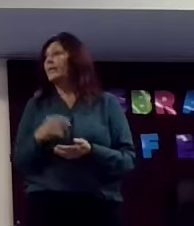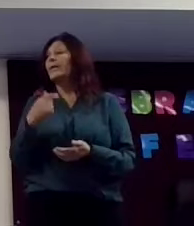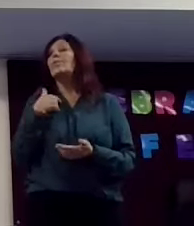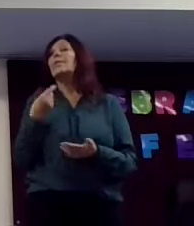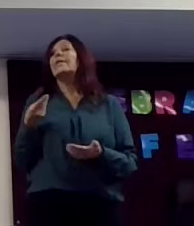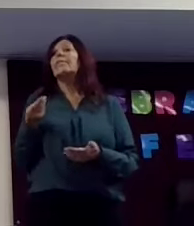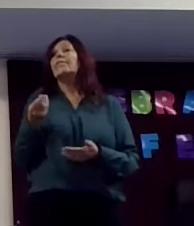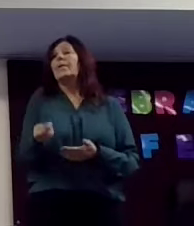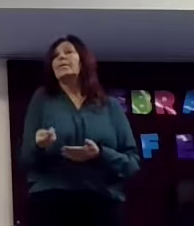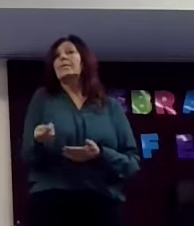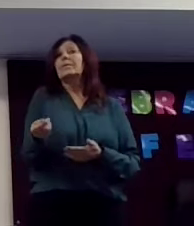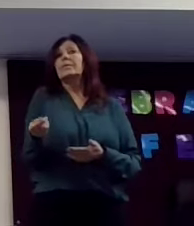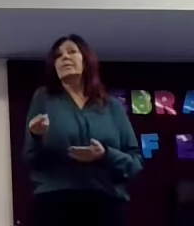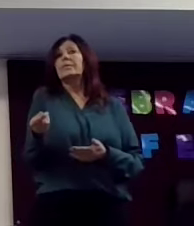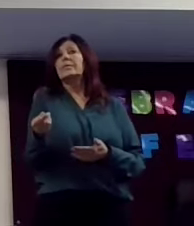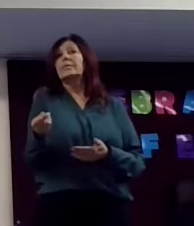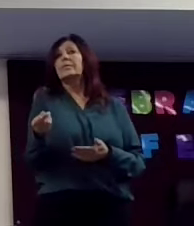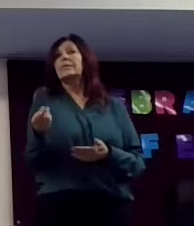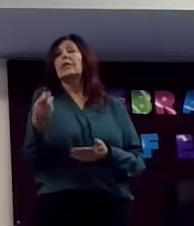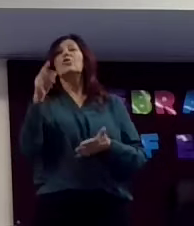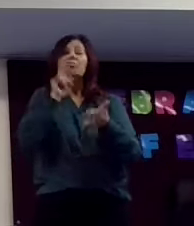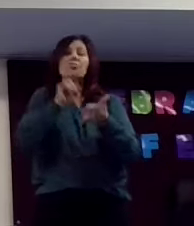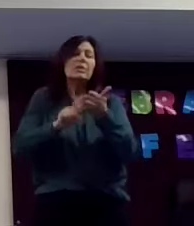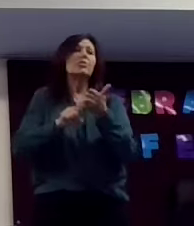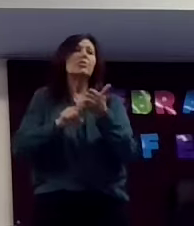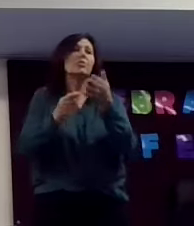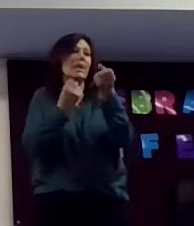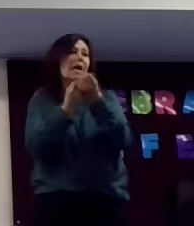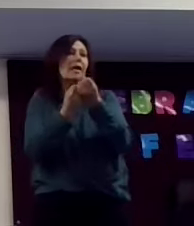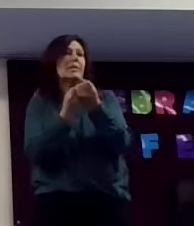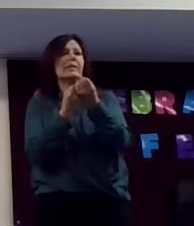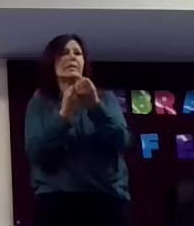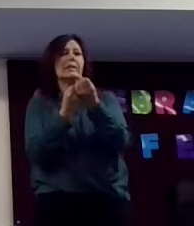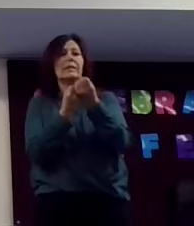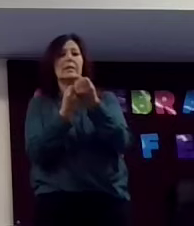And we fund research, advocacy,